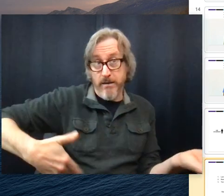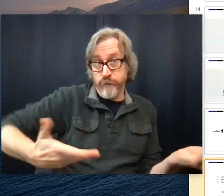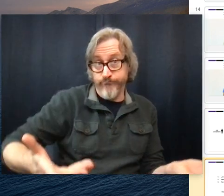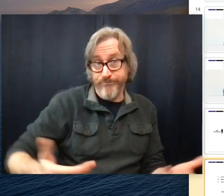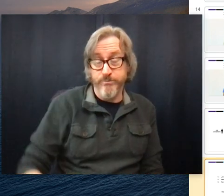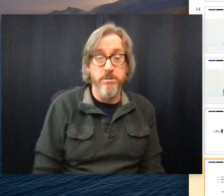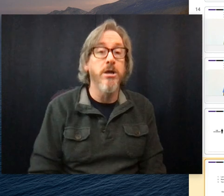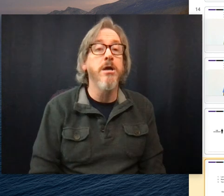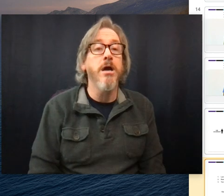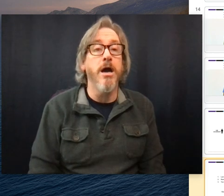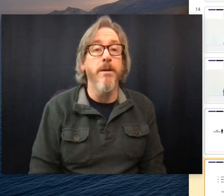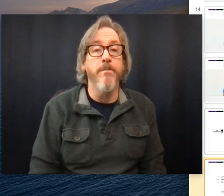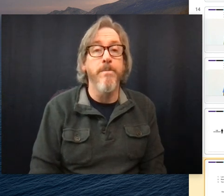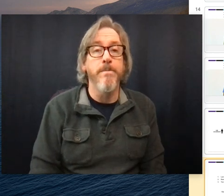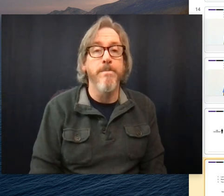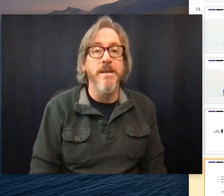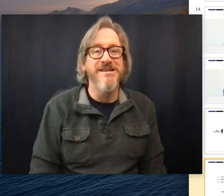not yet.